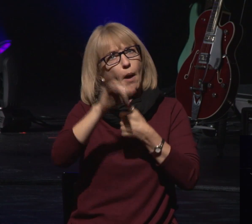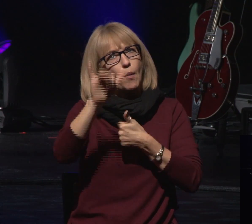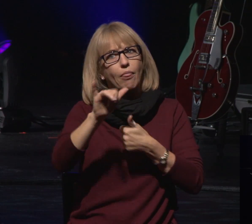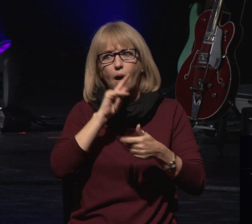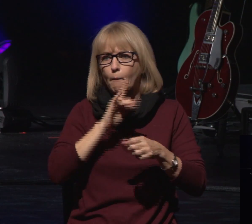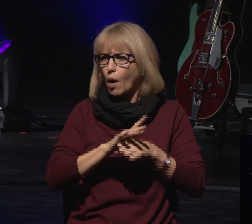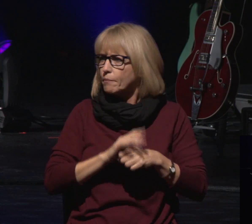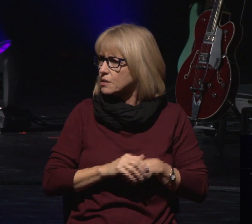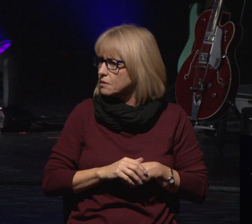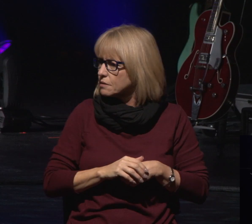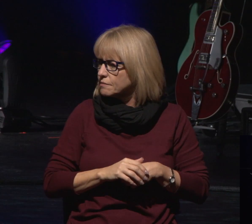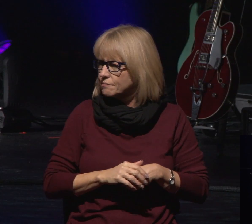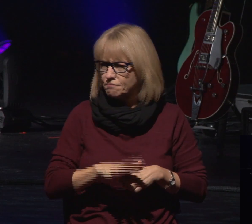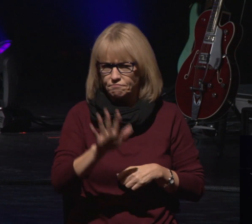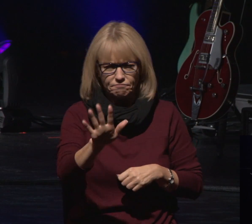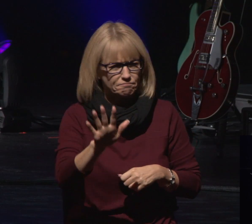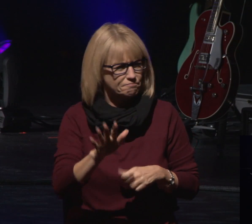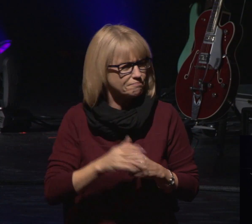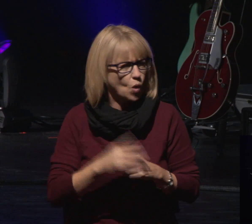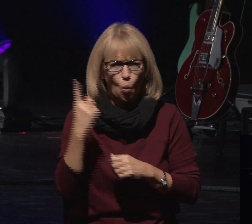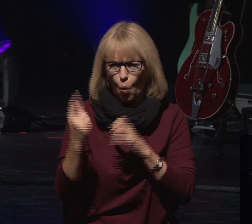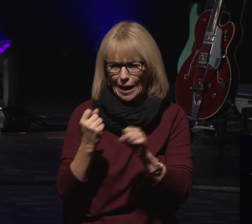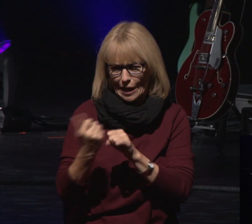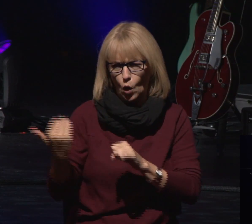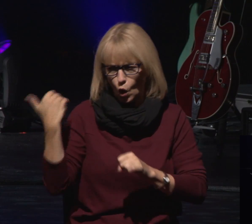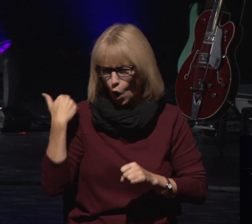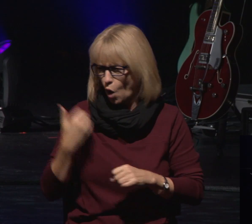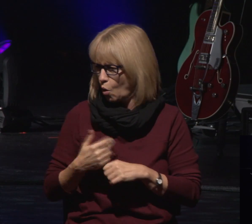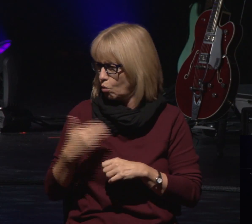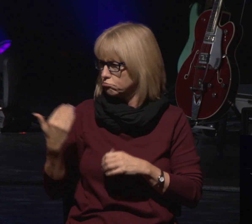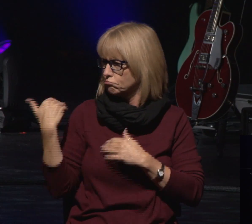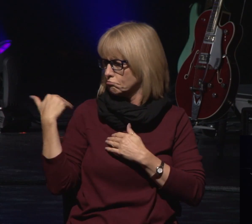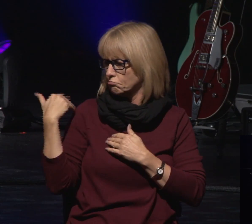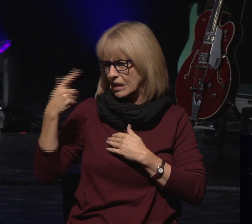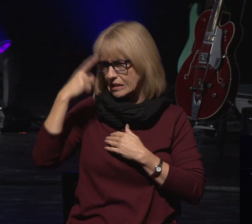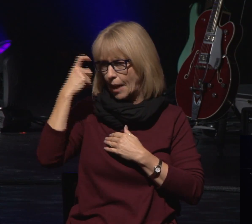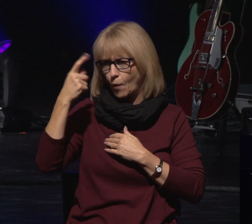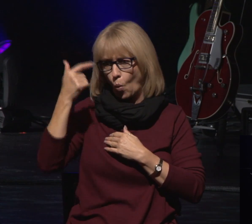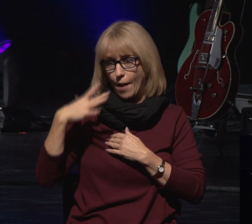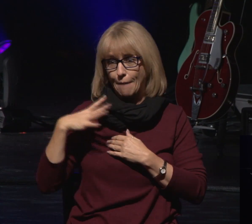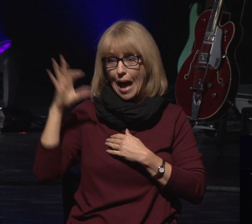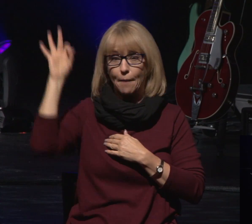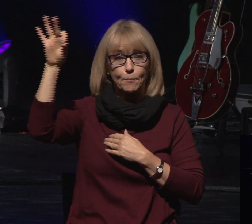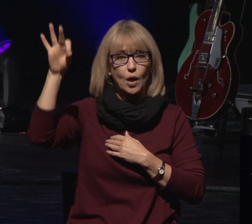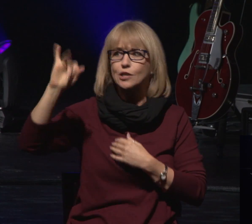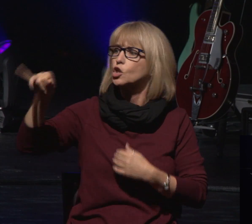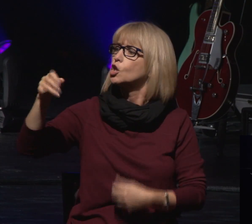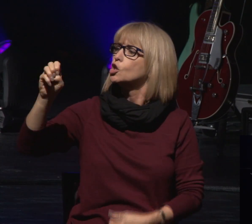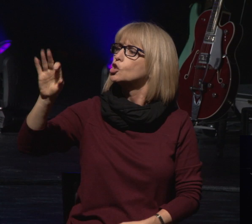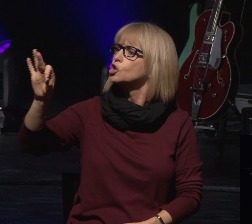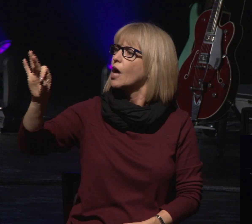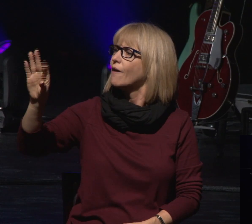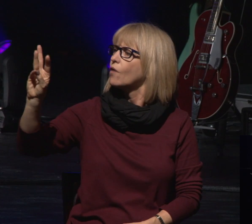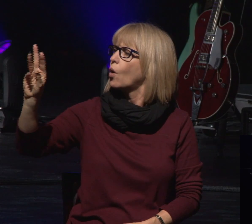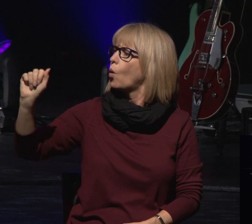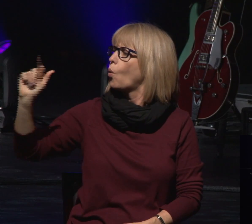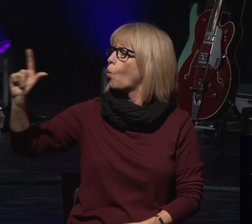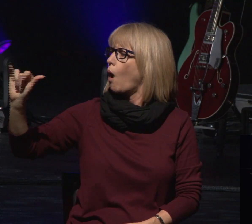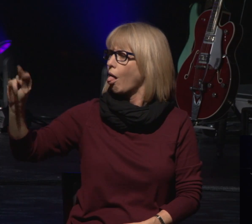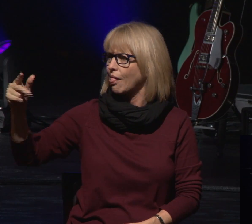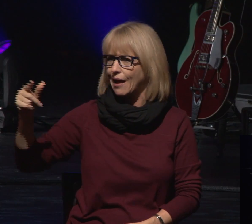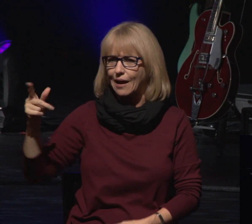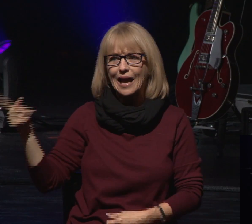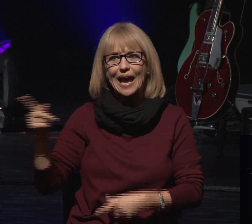ago, last summer, in June of 2018, we had a friend come, Jeff Walling, and he preached on this very passage about the bones. He talked